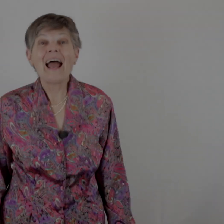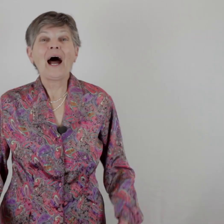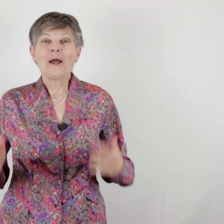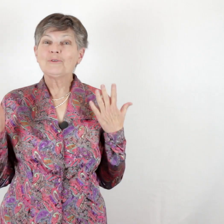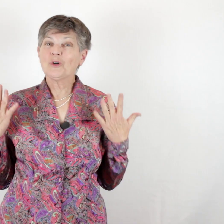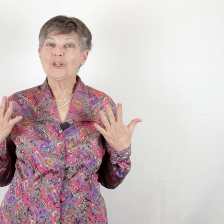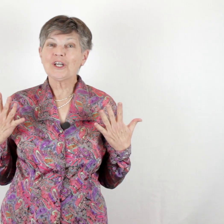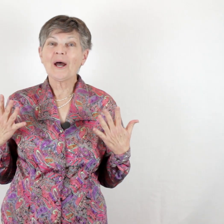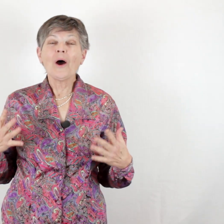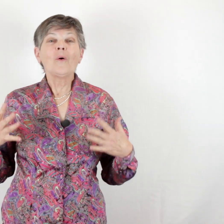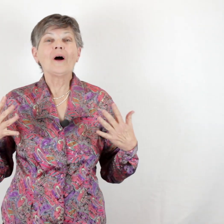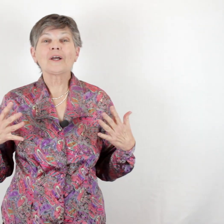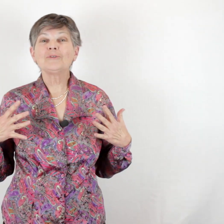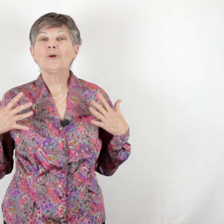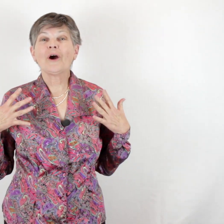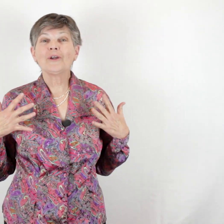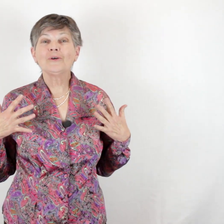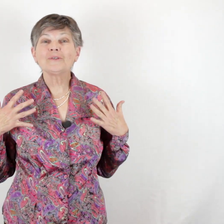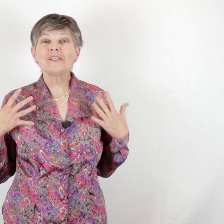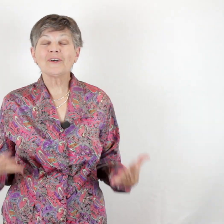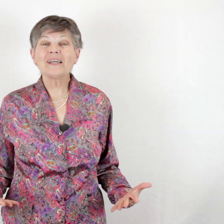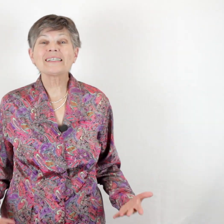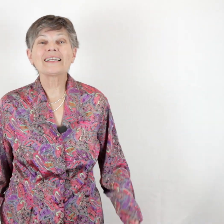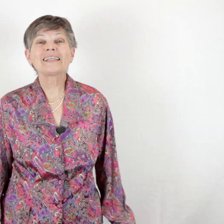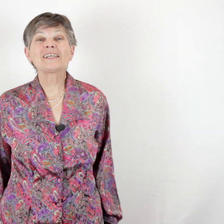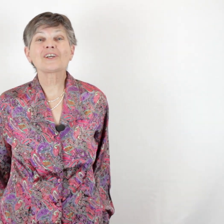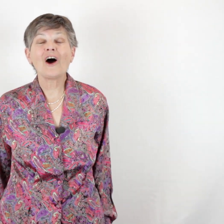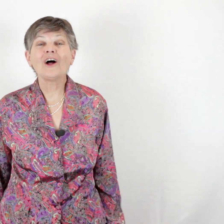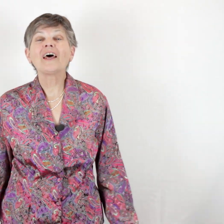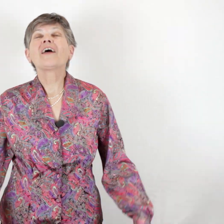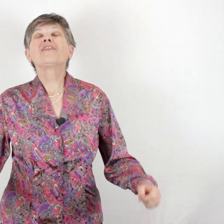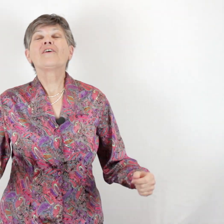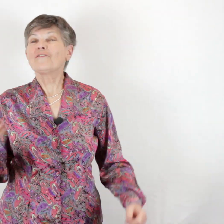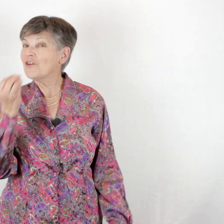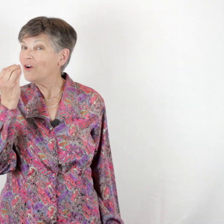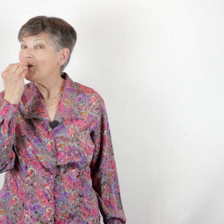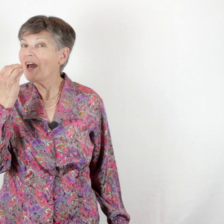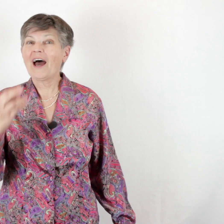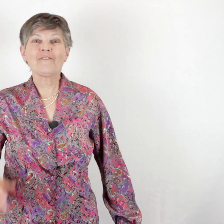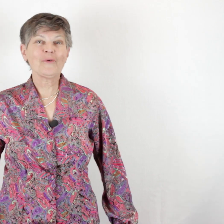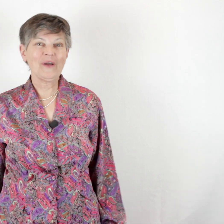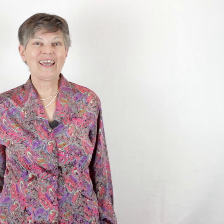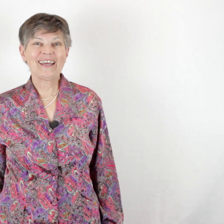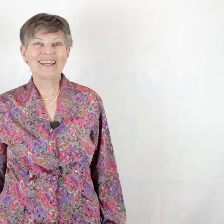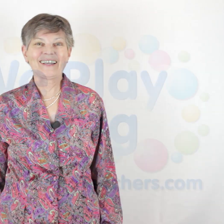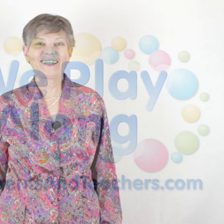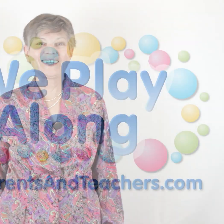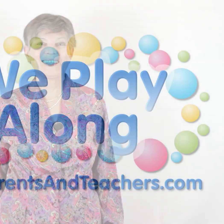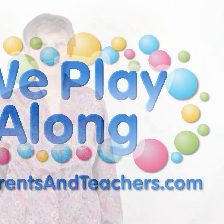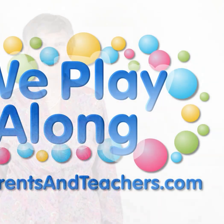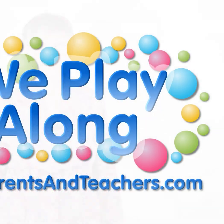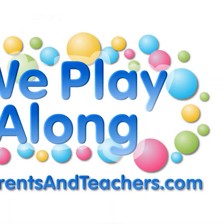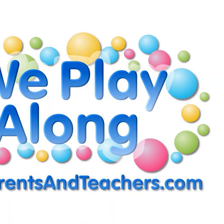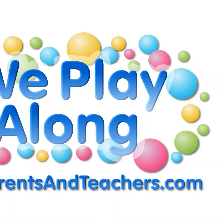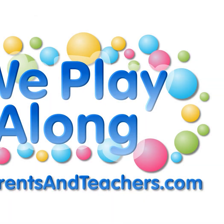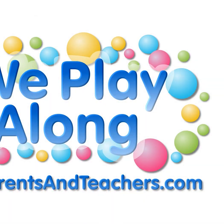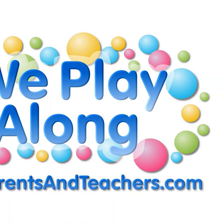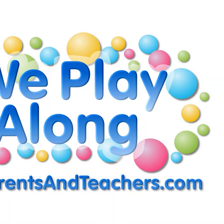Hi, I'm Georgia. Welcome to our new series. This is called the Food of the Week. Play, play, play along.